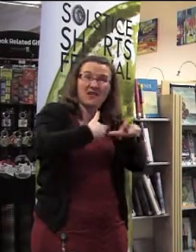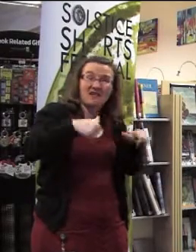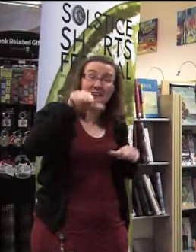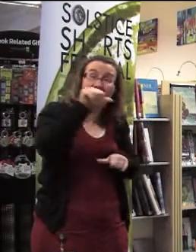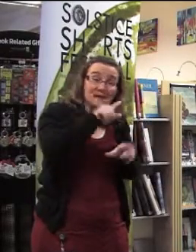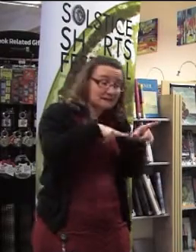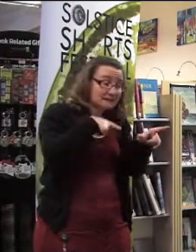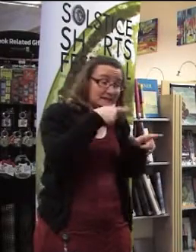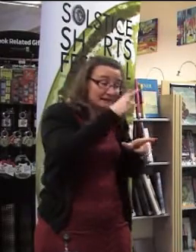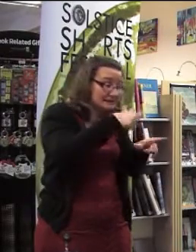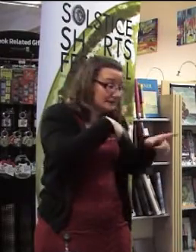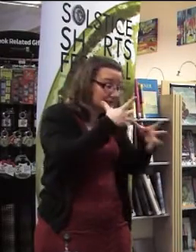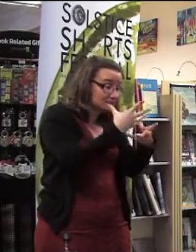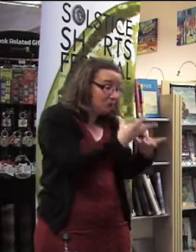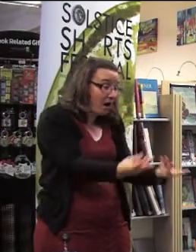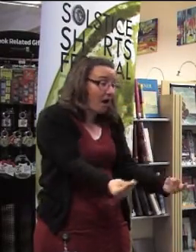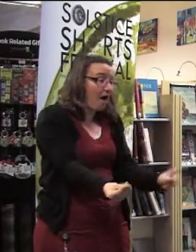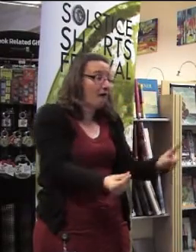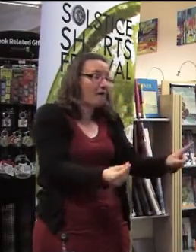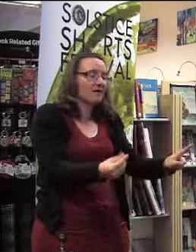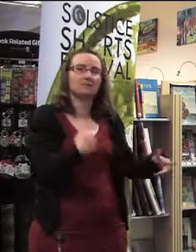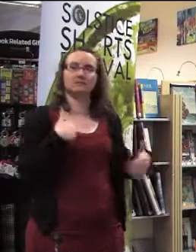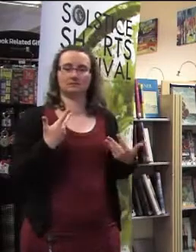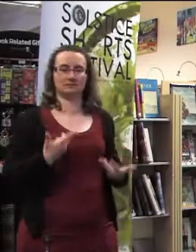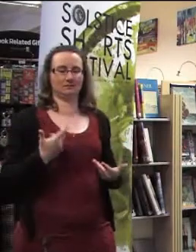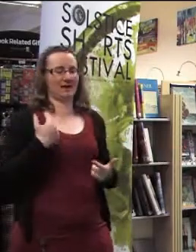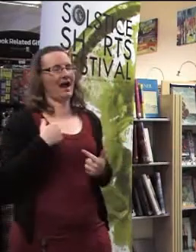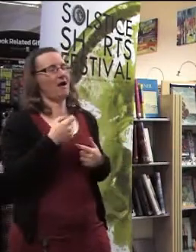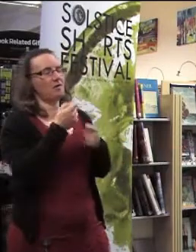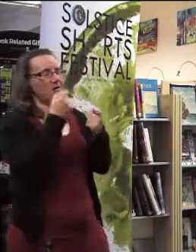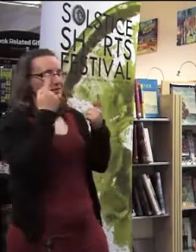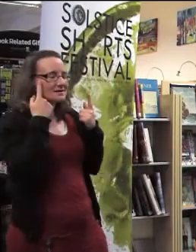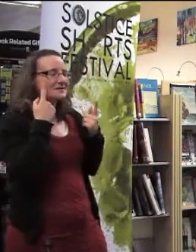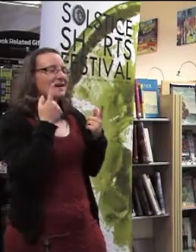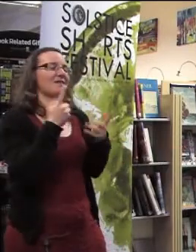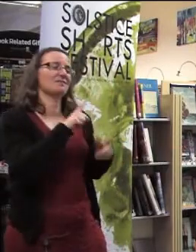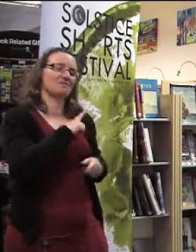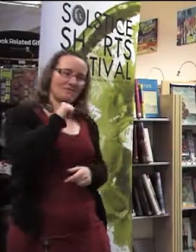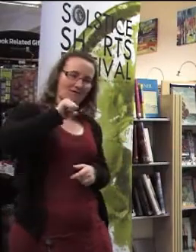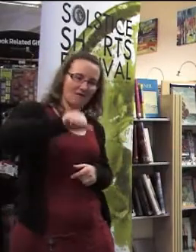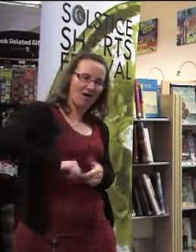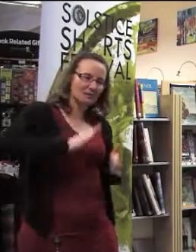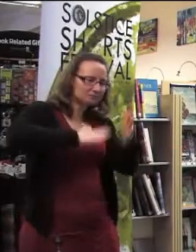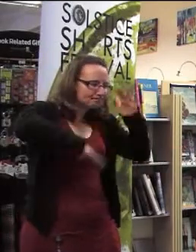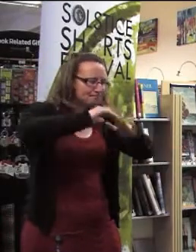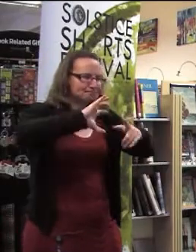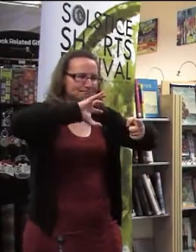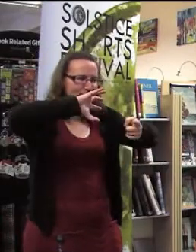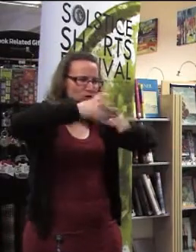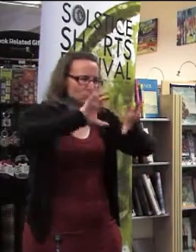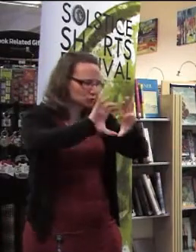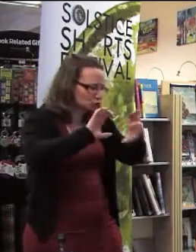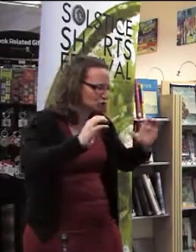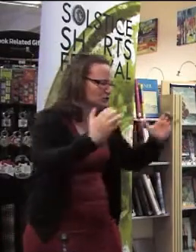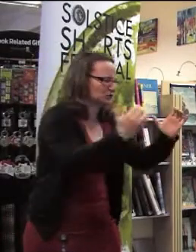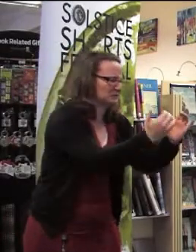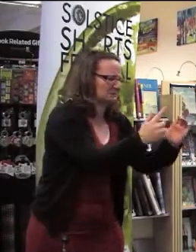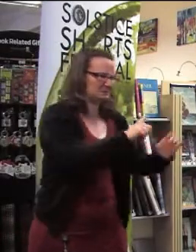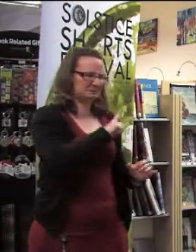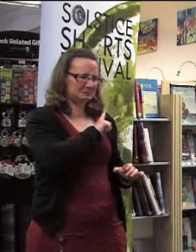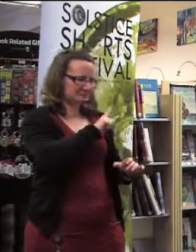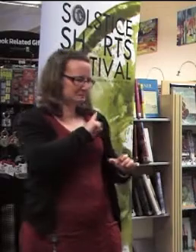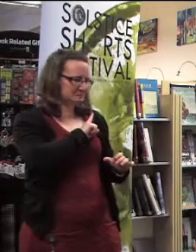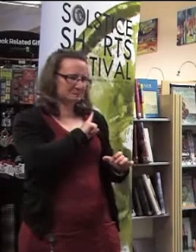Only now I understand it. Know why the Neolithic farmers built those odd stone chambers lined up with the